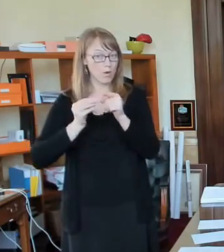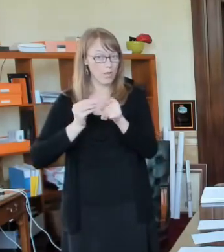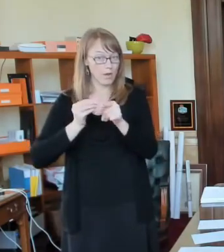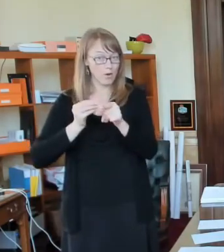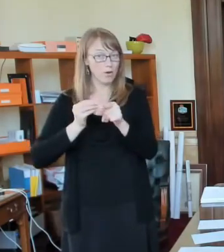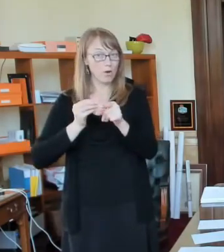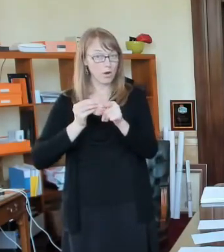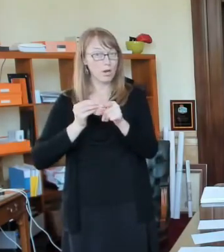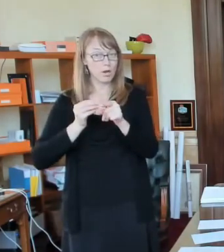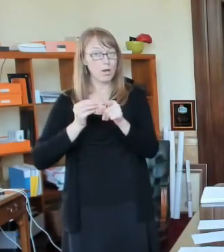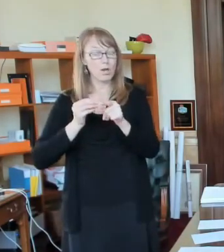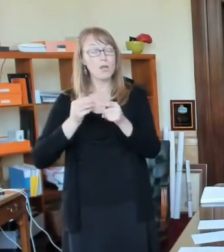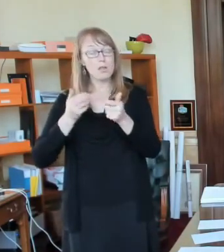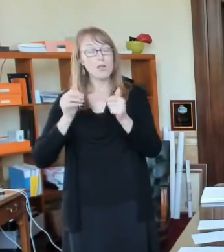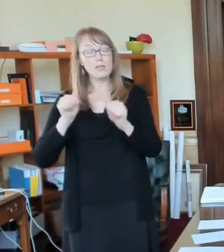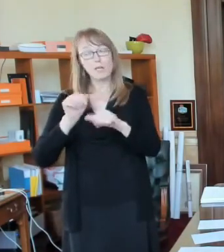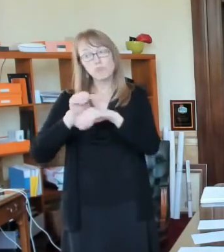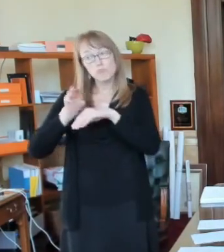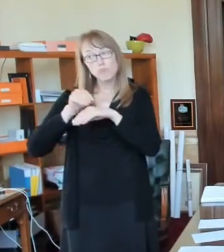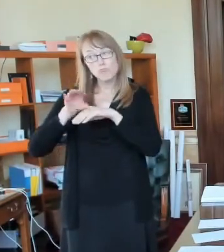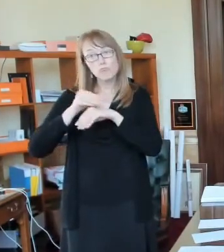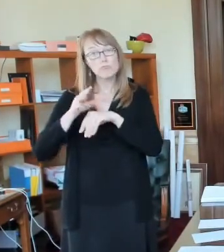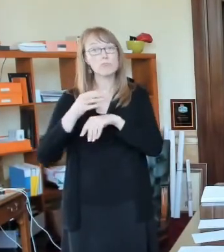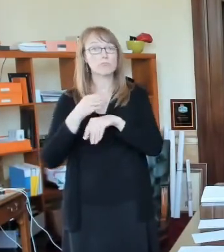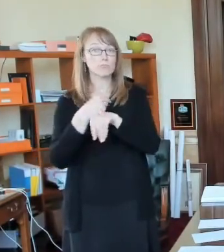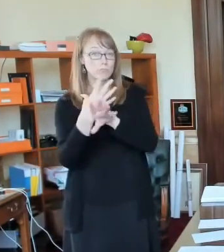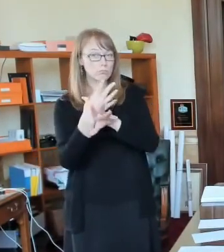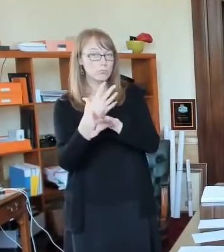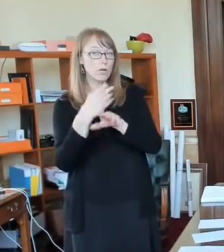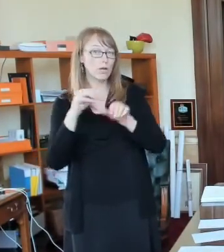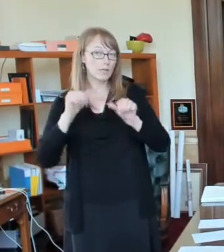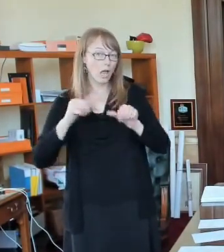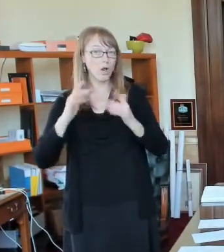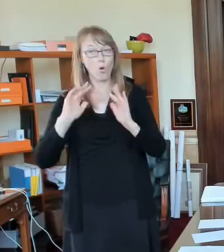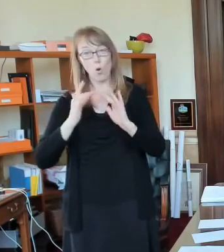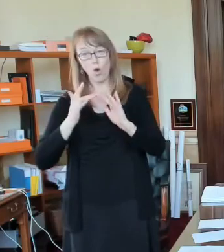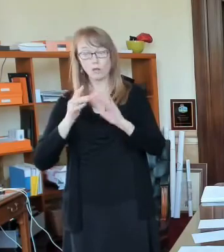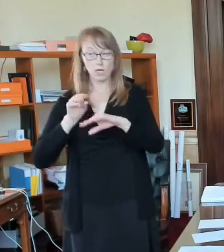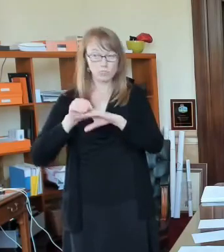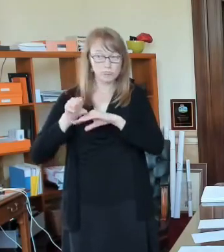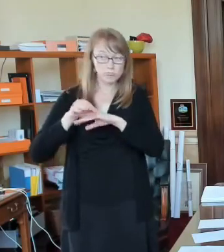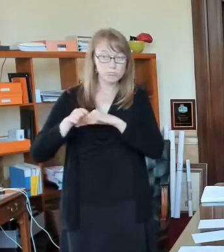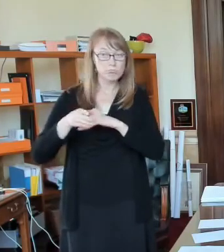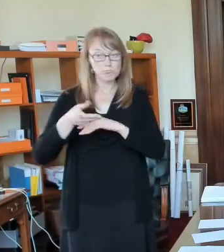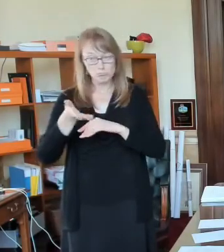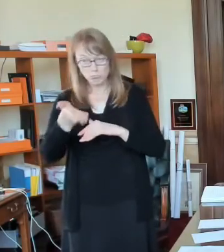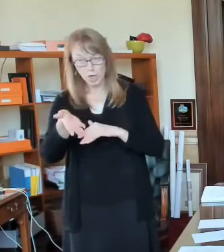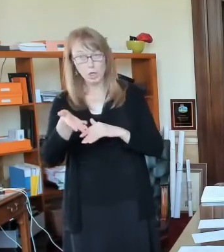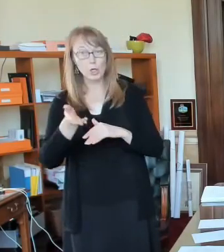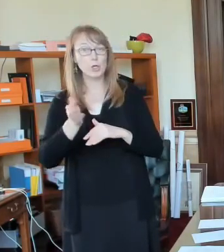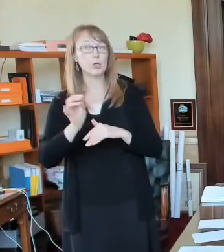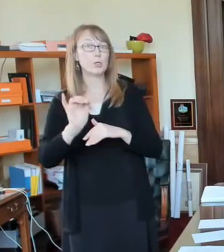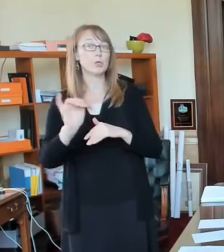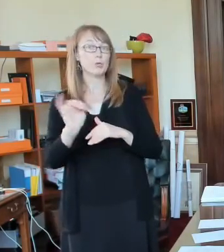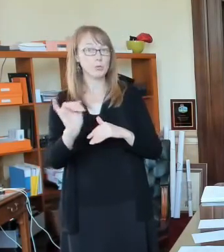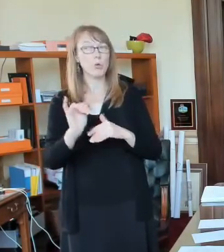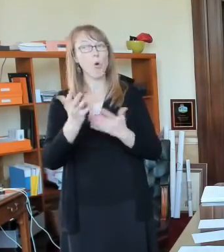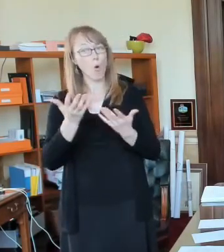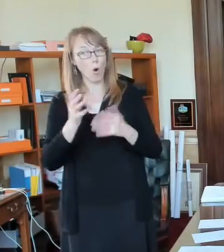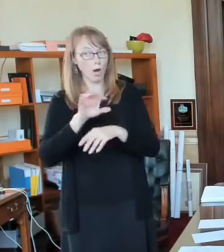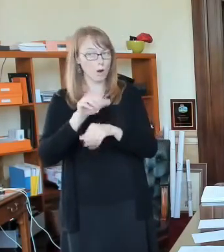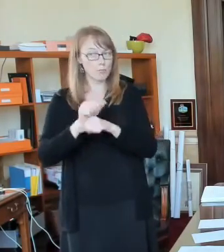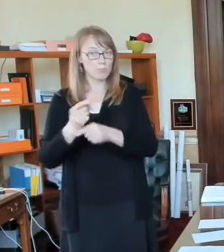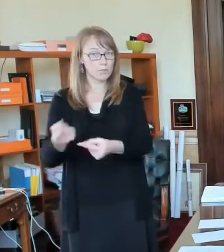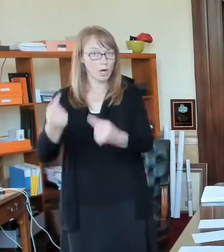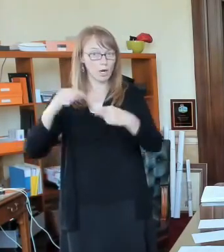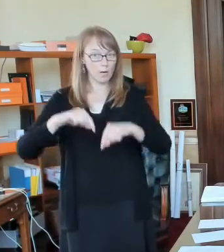over the telephone, and they can also help you online. But they have a lot of procedures in place to make sure that people